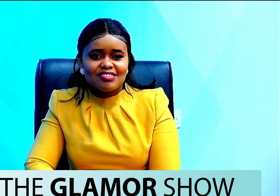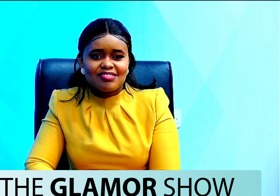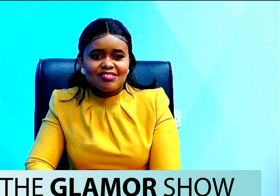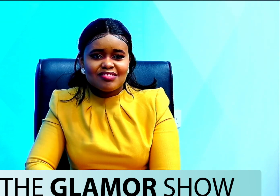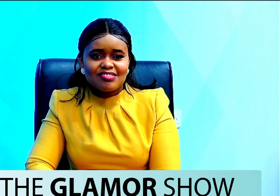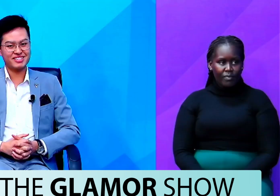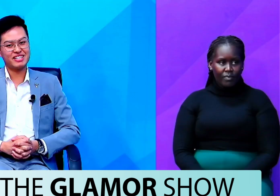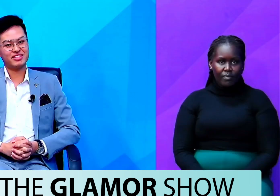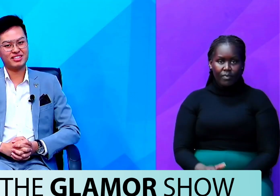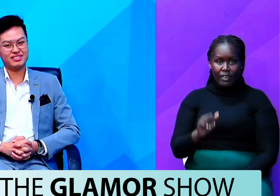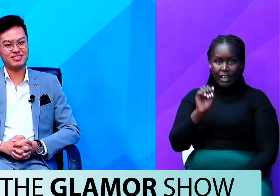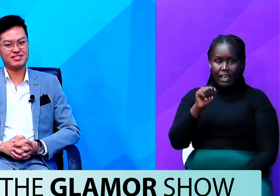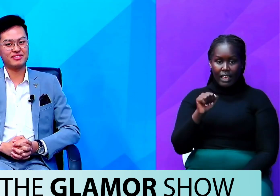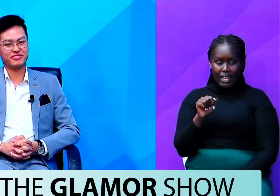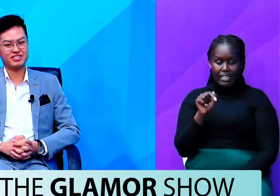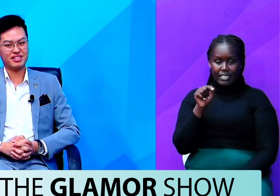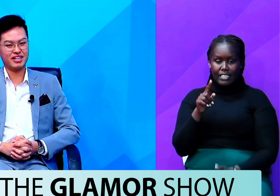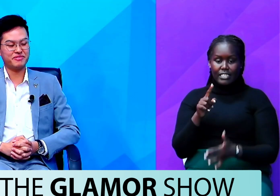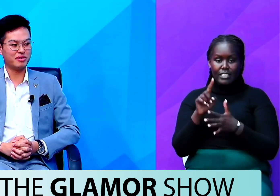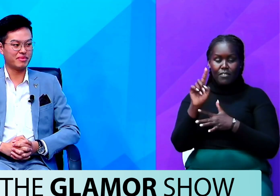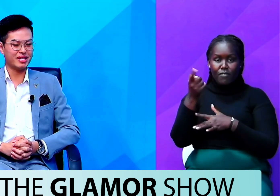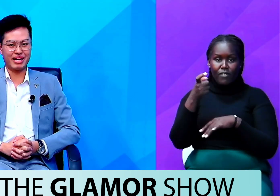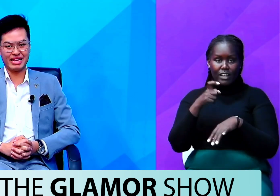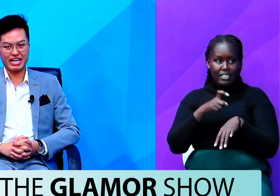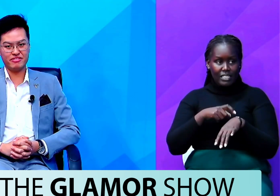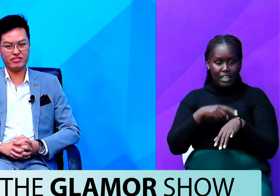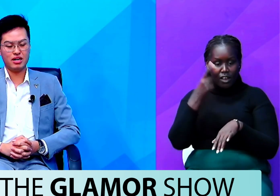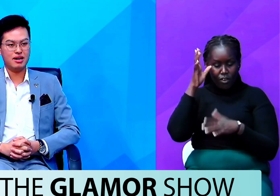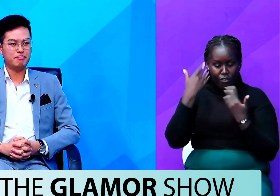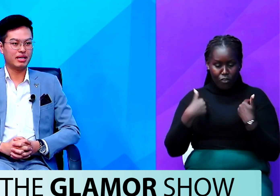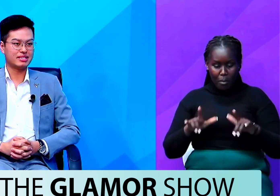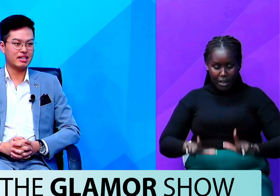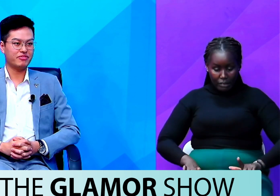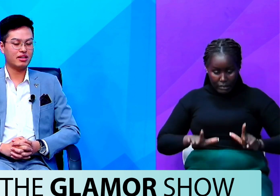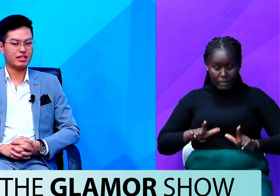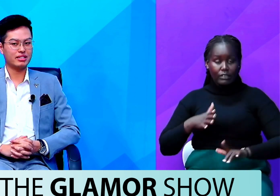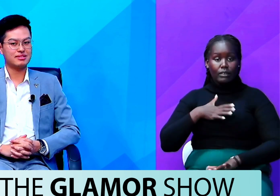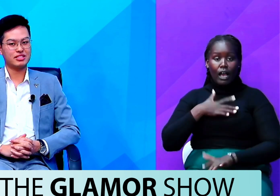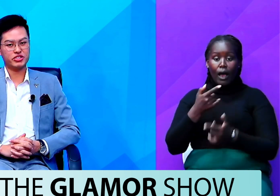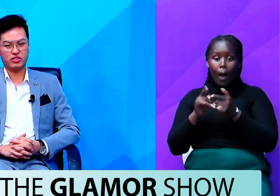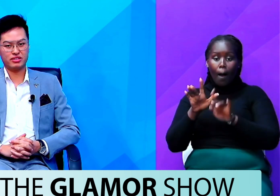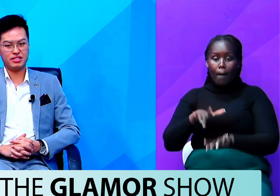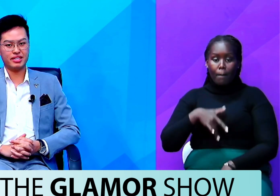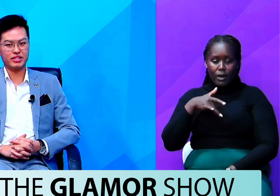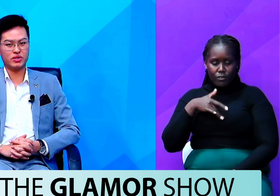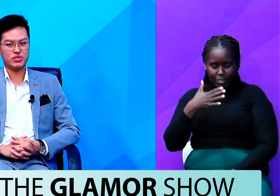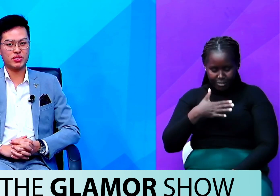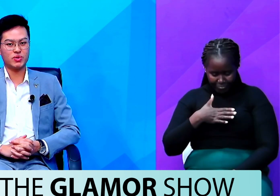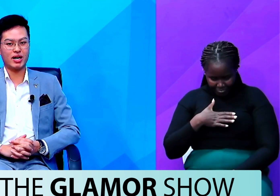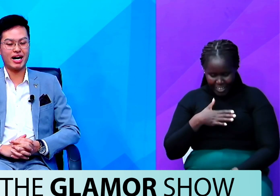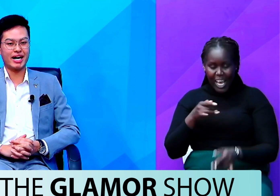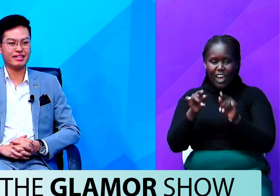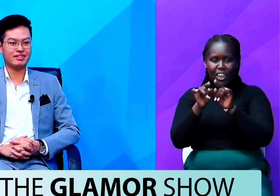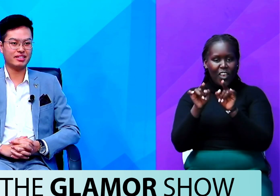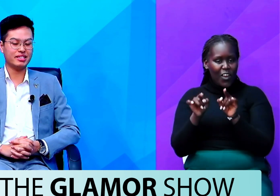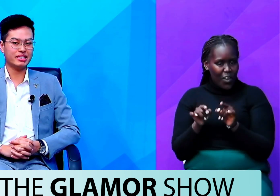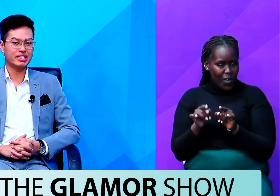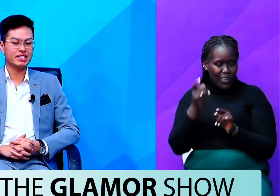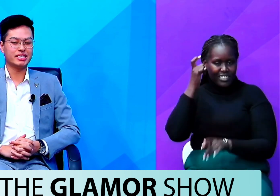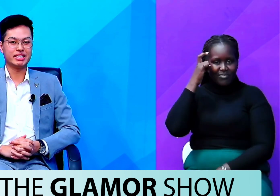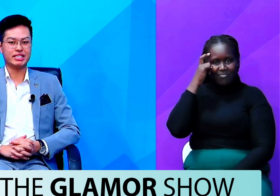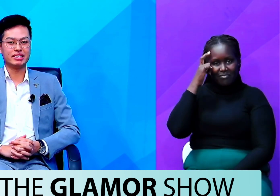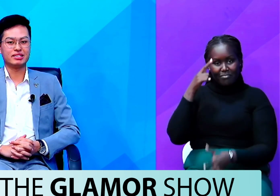envisioned? Yes, definitely. This is the first time for me in my life, but I feel like it's such an honor, and also I